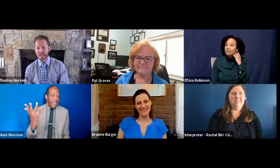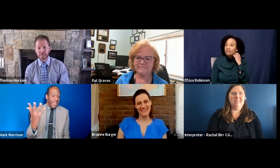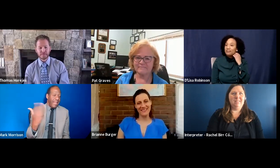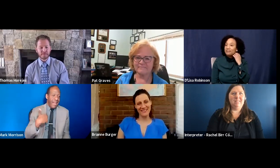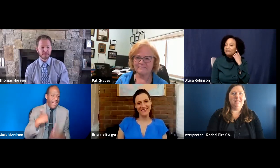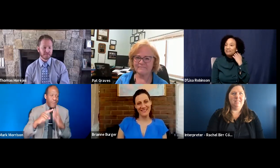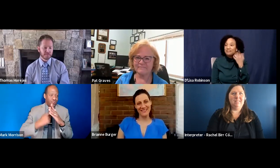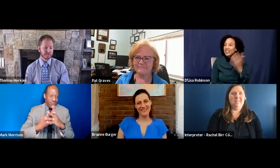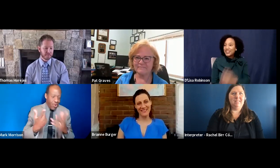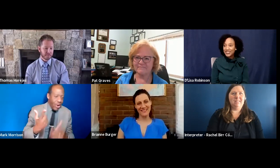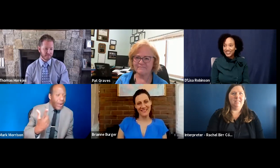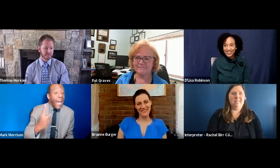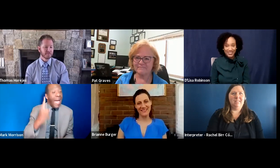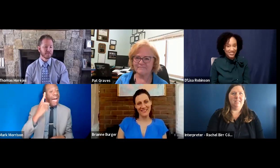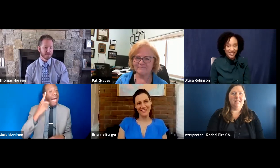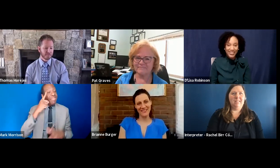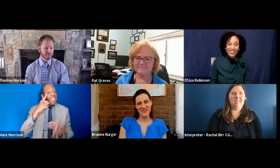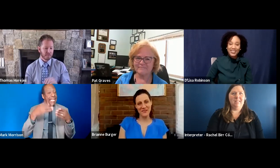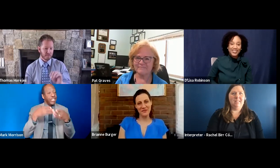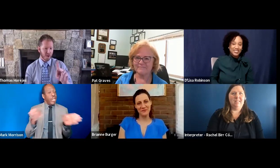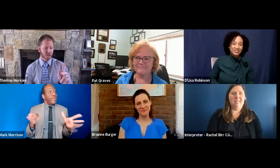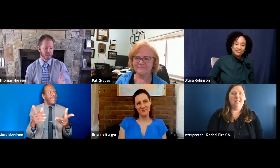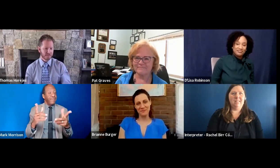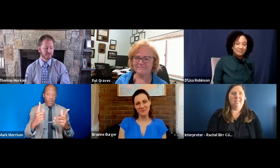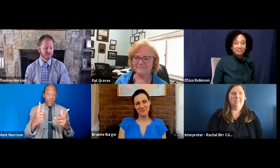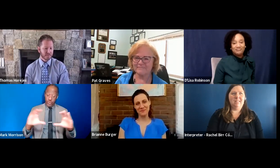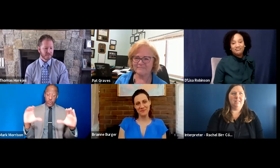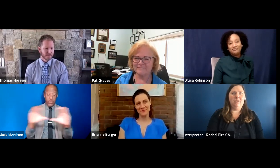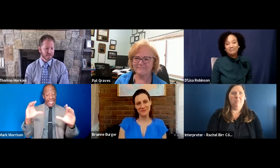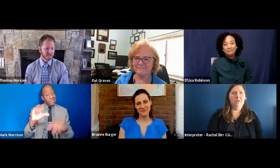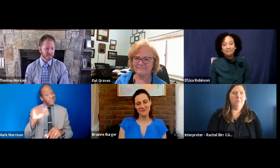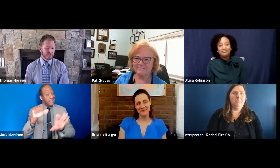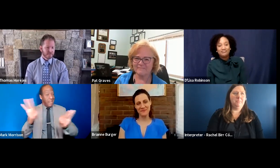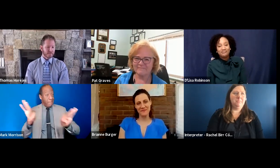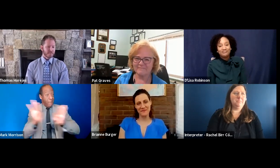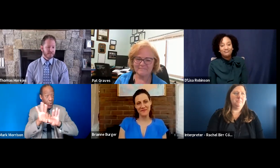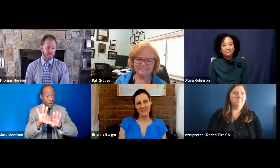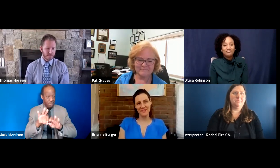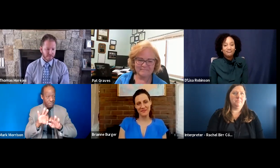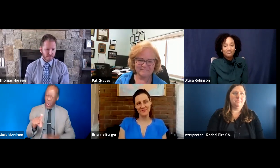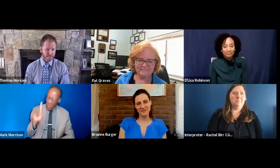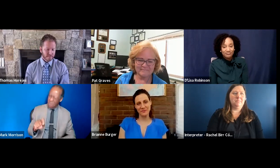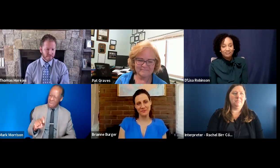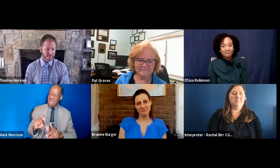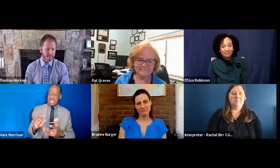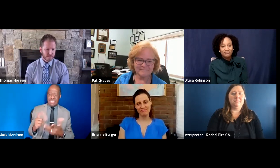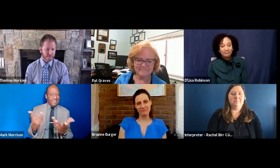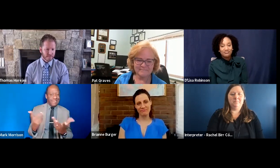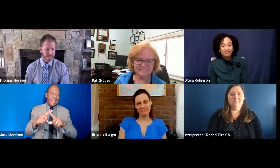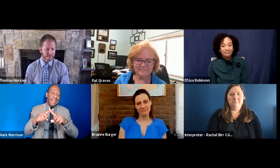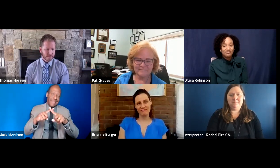Where do we start? Sure, I can begin. Okay, Mark. Certification is